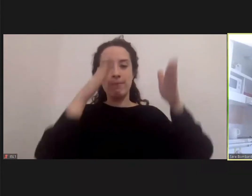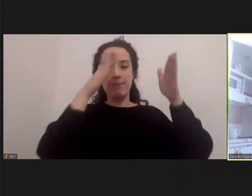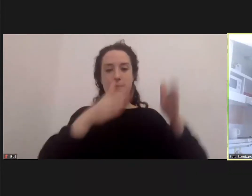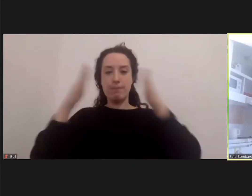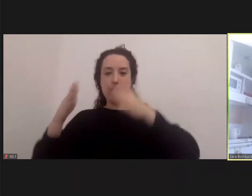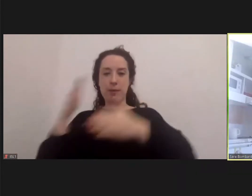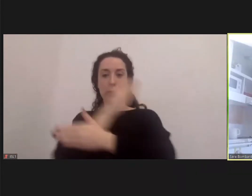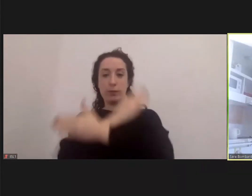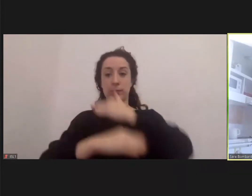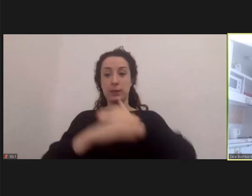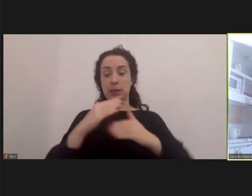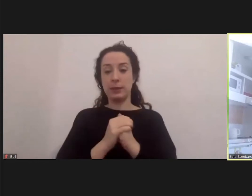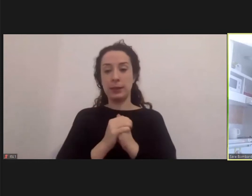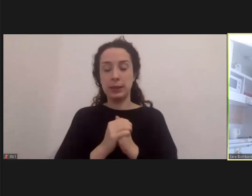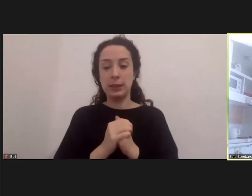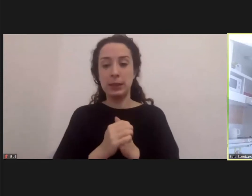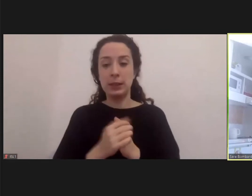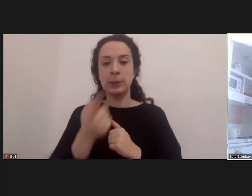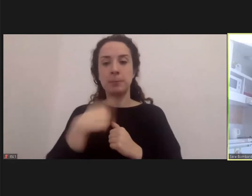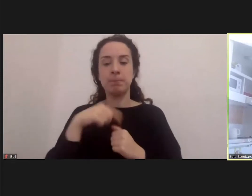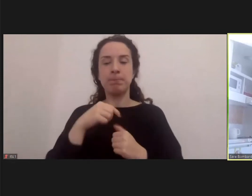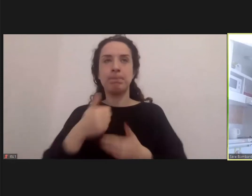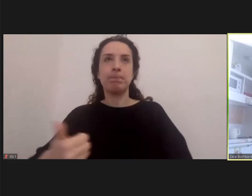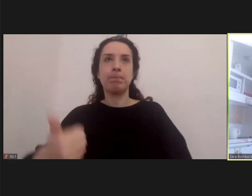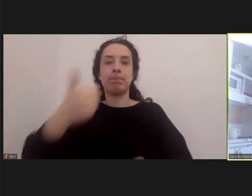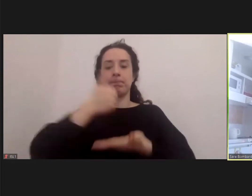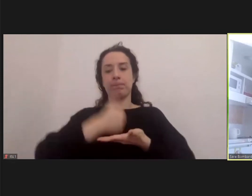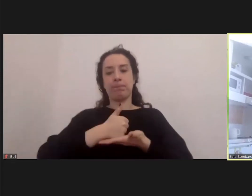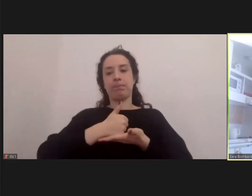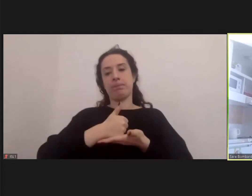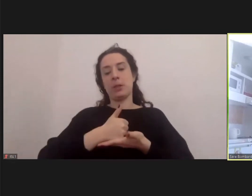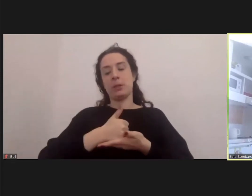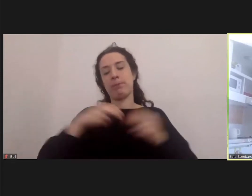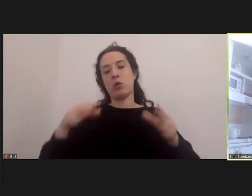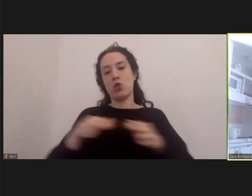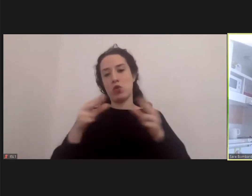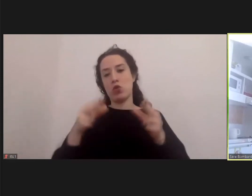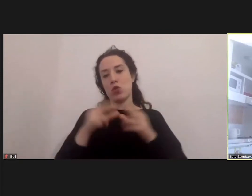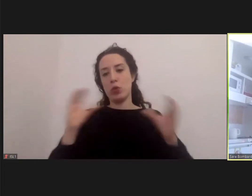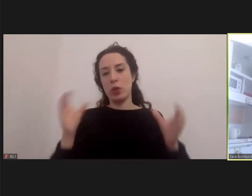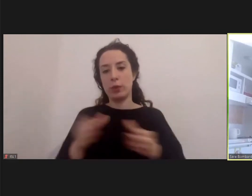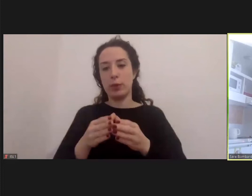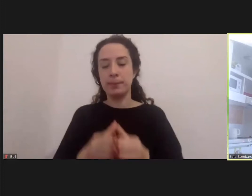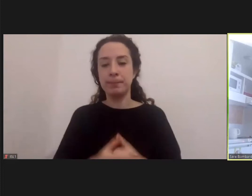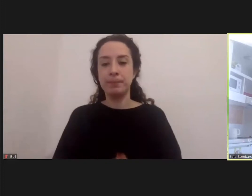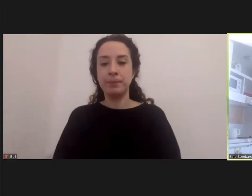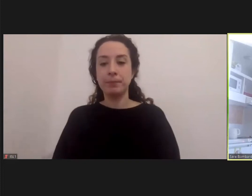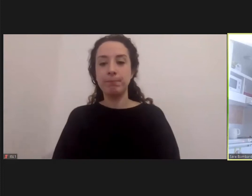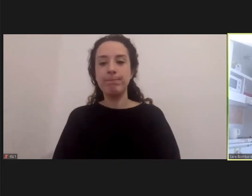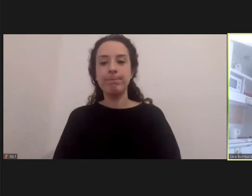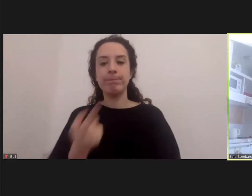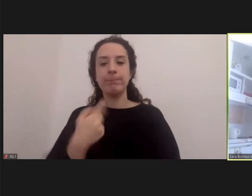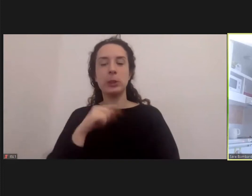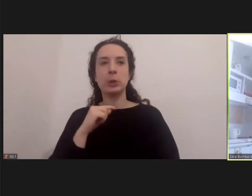member Filia with the support of ONCE Social Group. The question I will focus